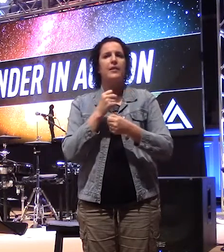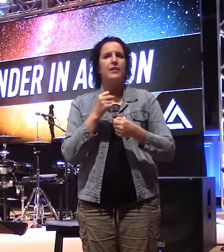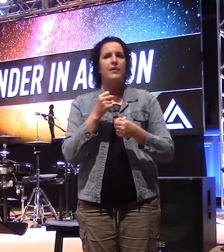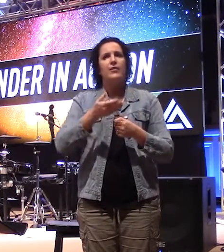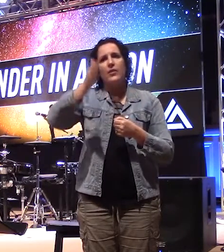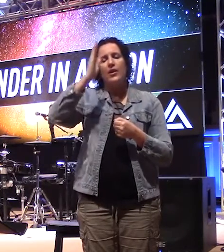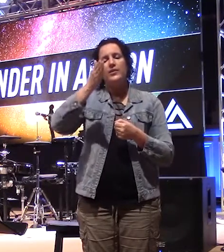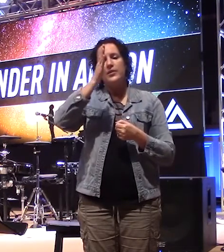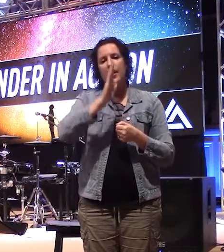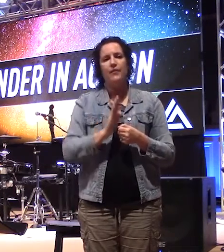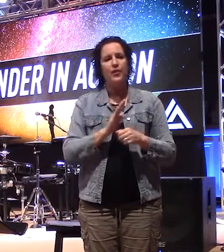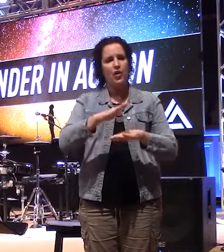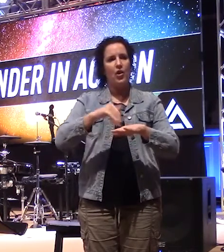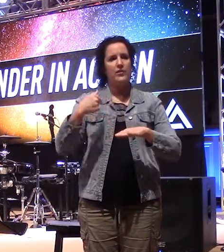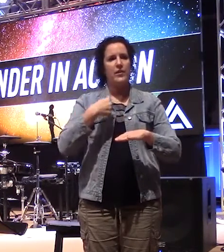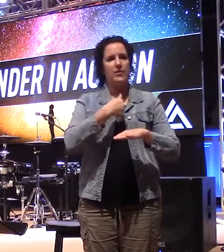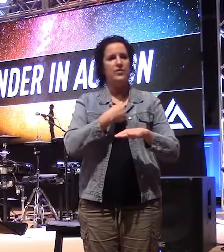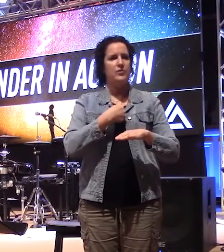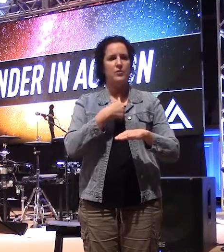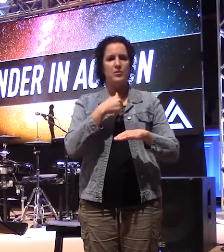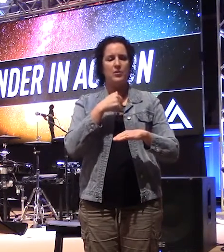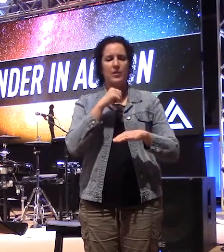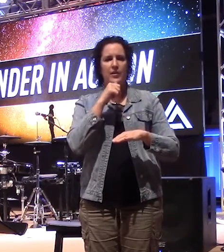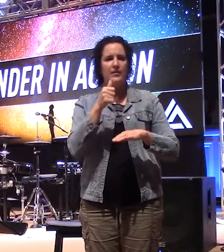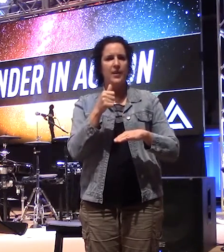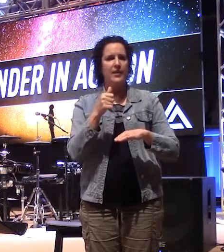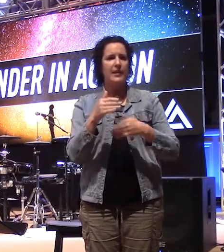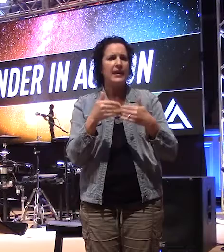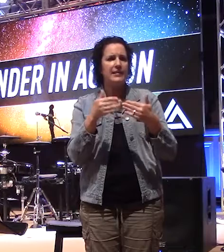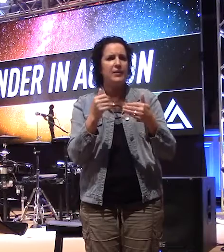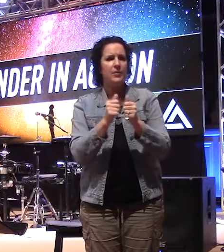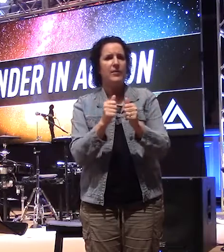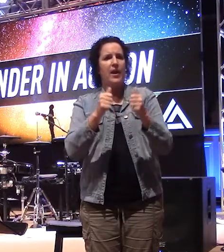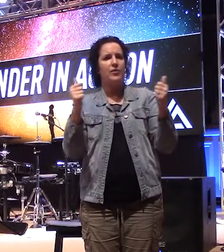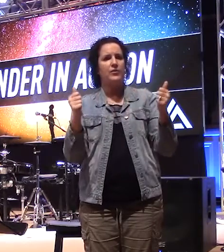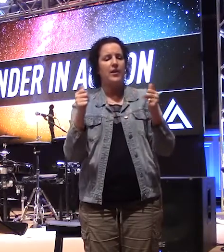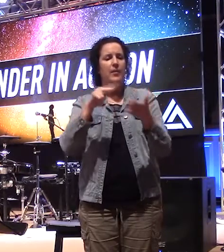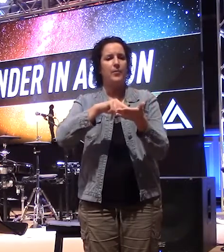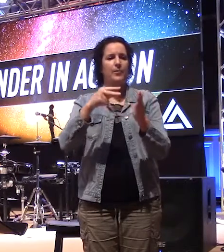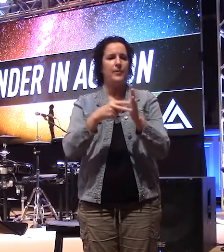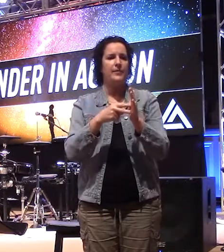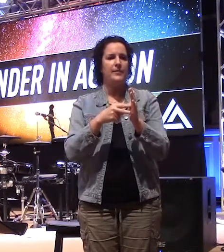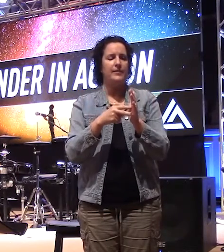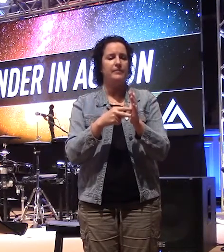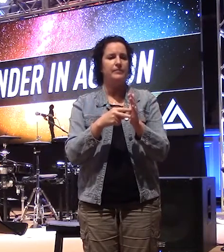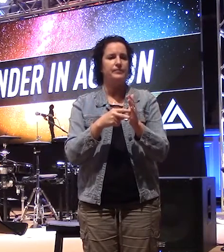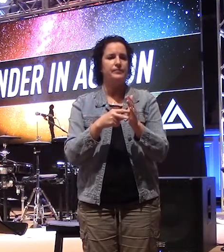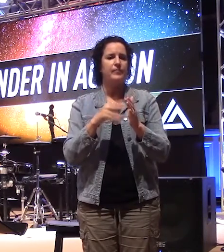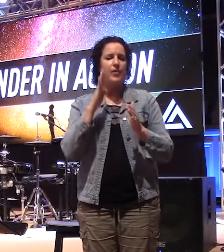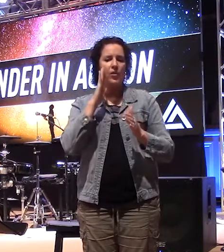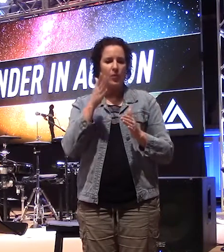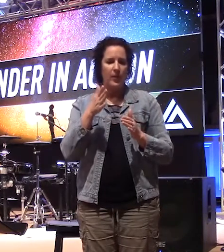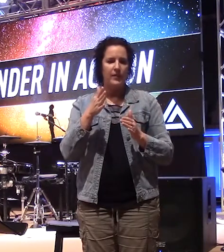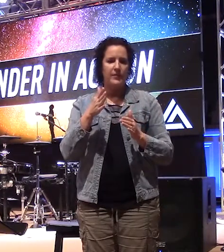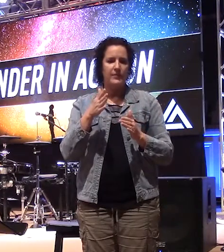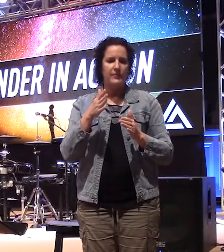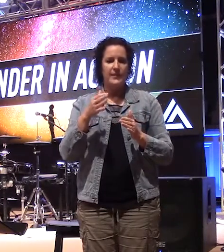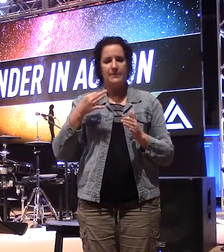to inconvenience without a purpose. The will of God is always beneficial, though it may seem